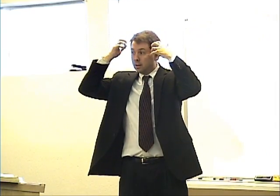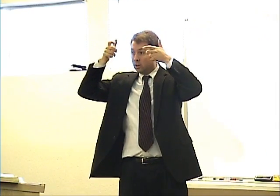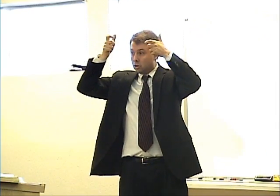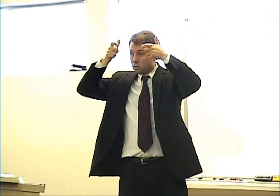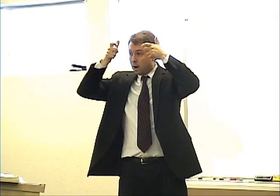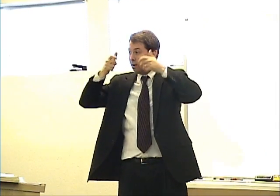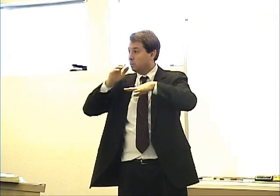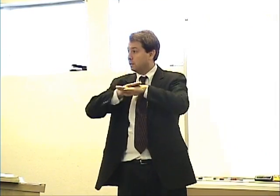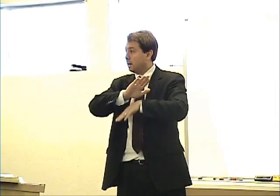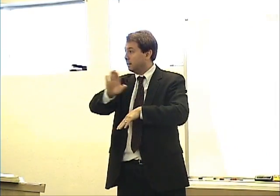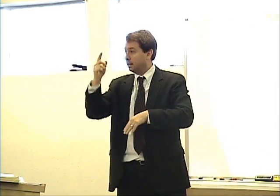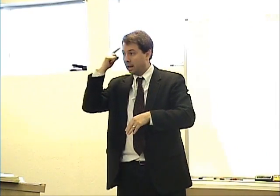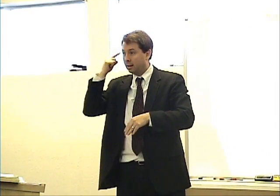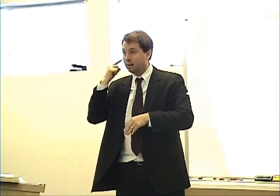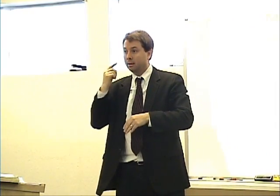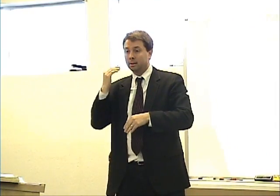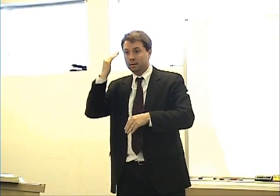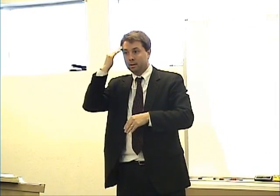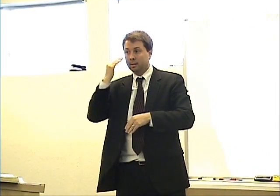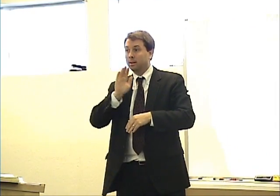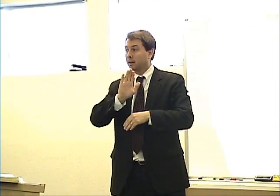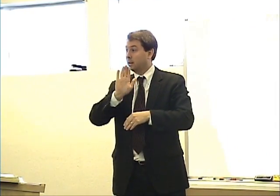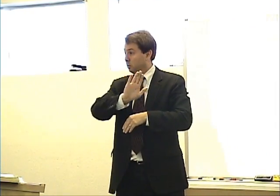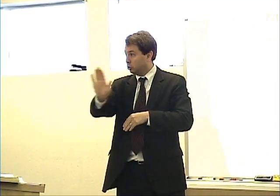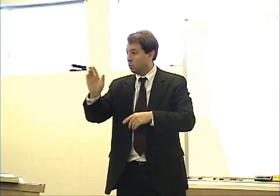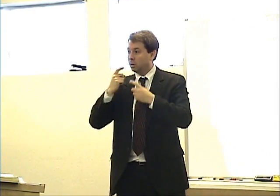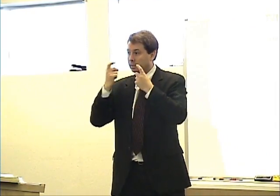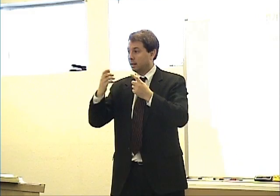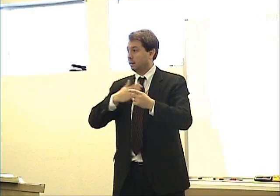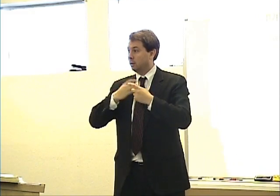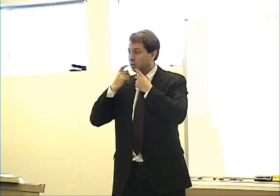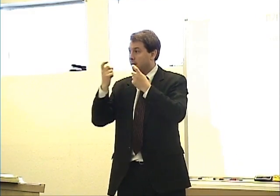the crown was on his head, it was your sin.